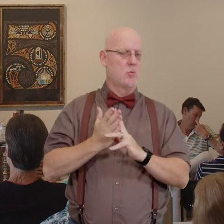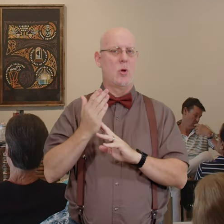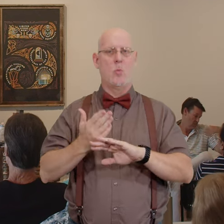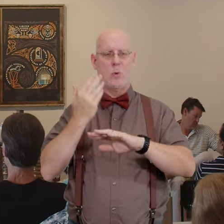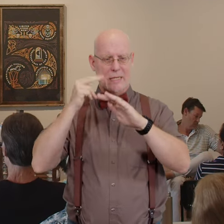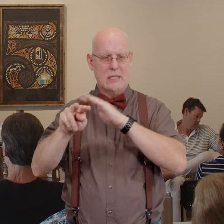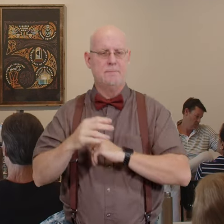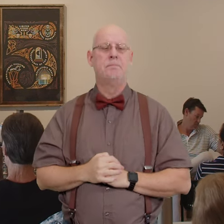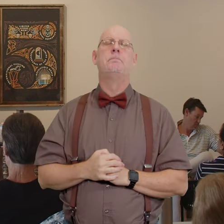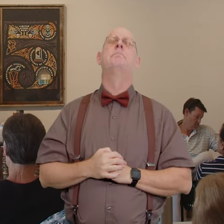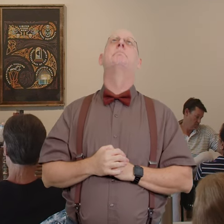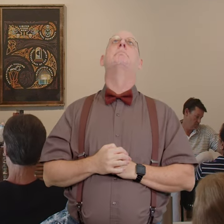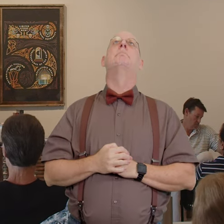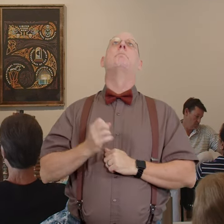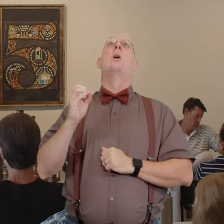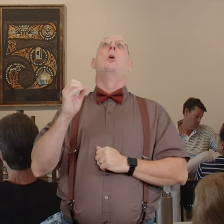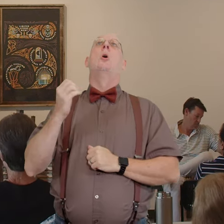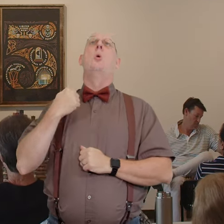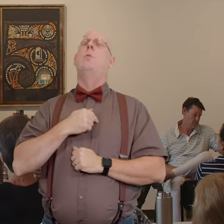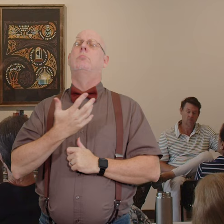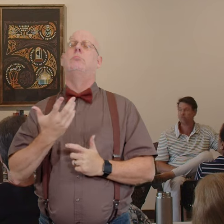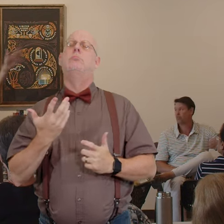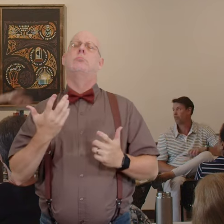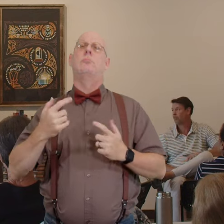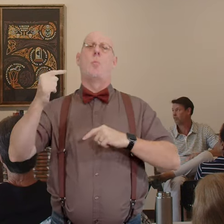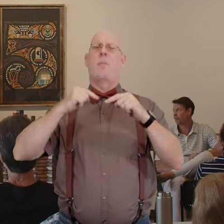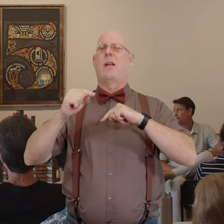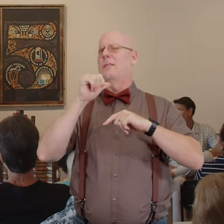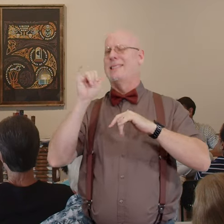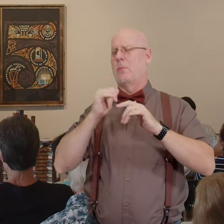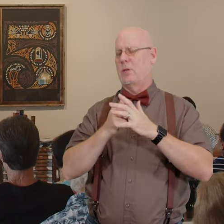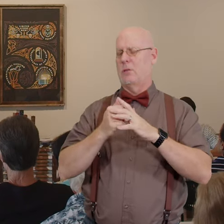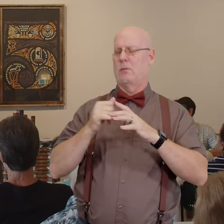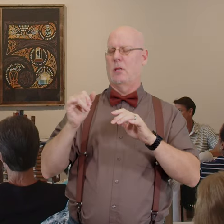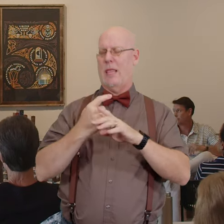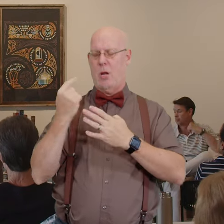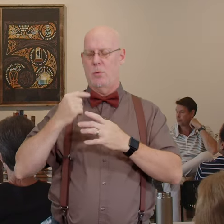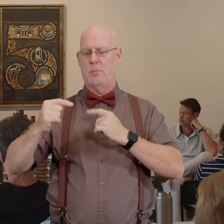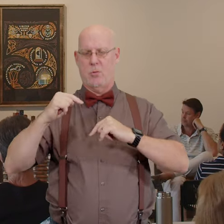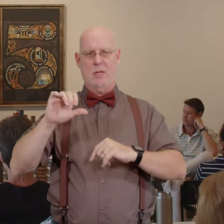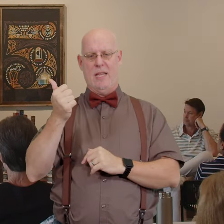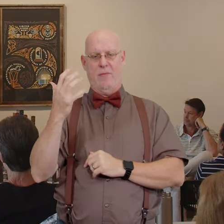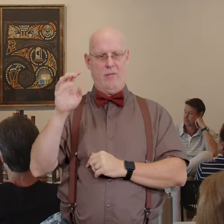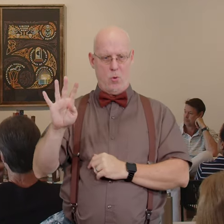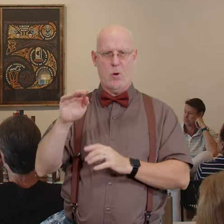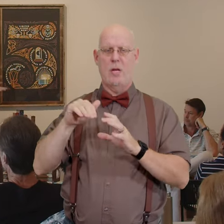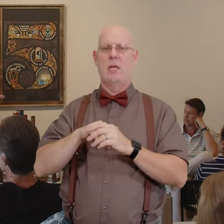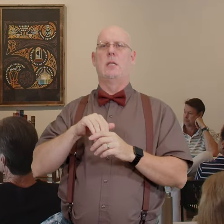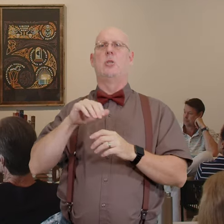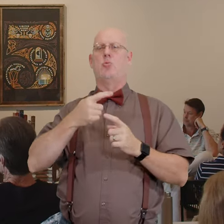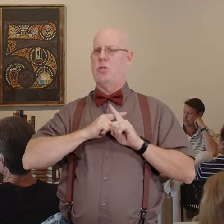in predestination. So we'll back up just tonight. We won't go as far back as we did last week. We'll back up to 1054. Massive event happens